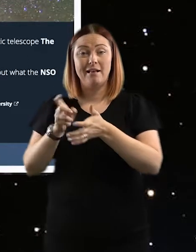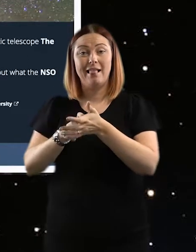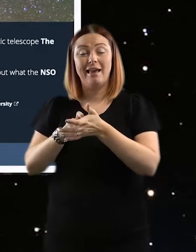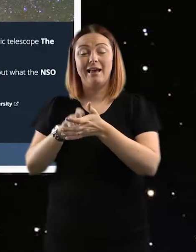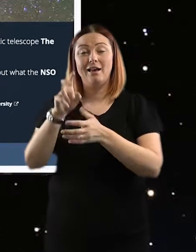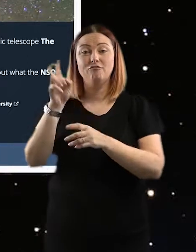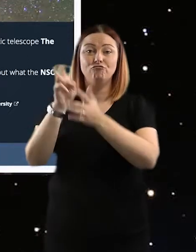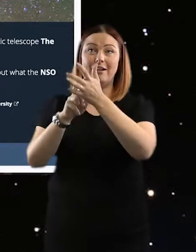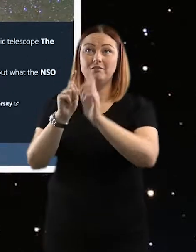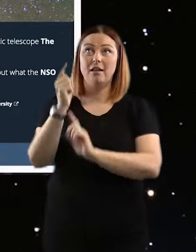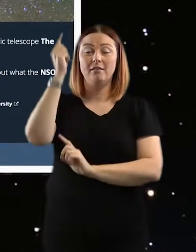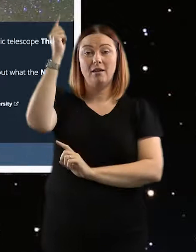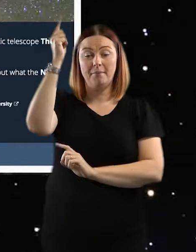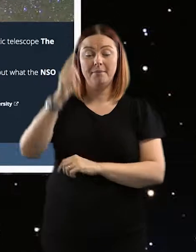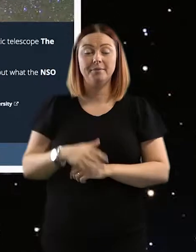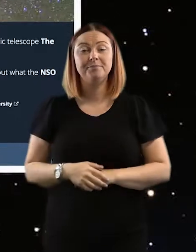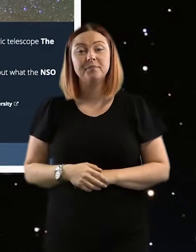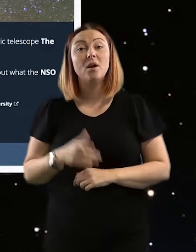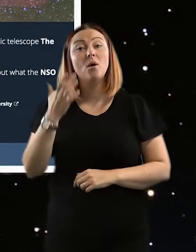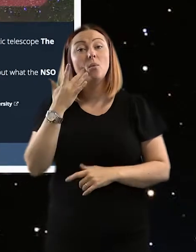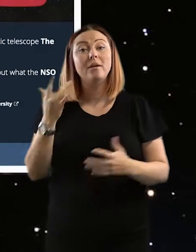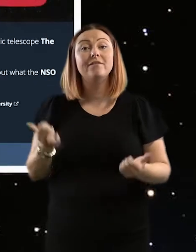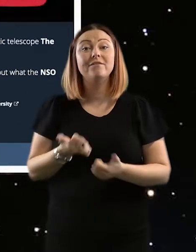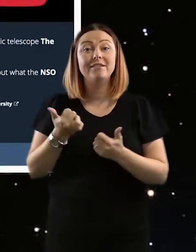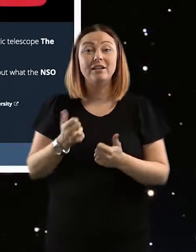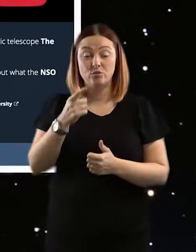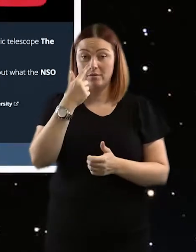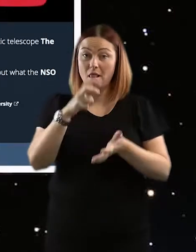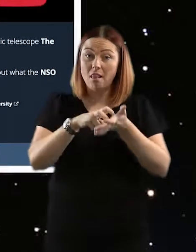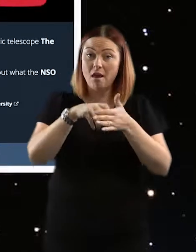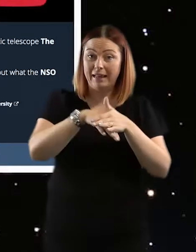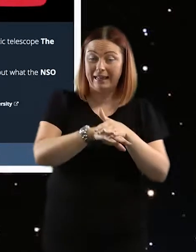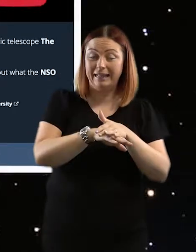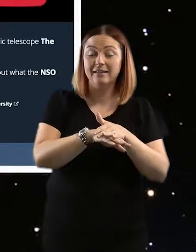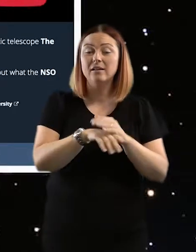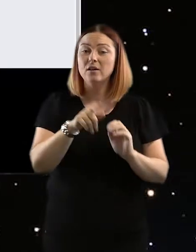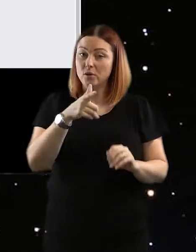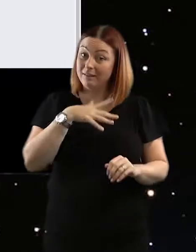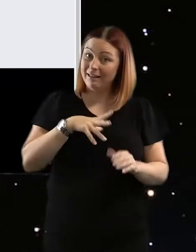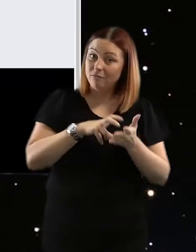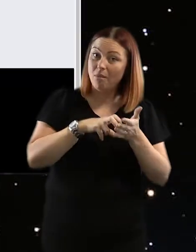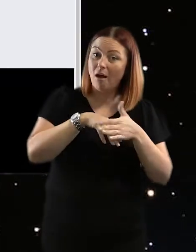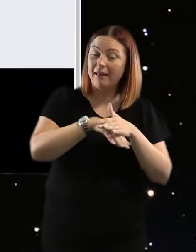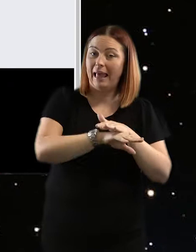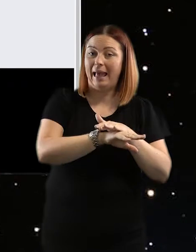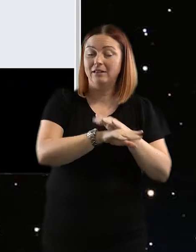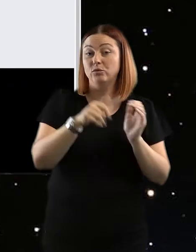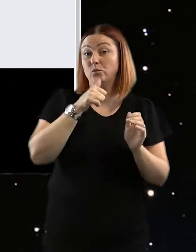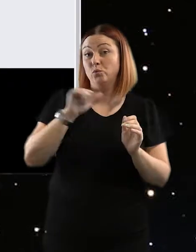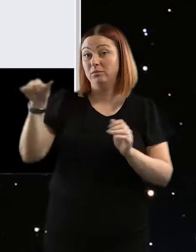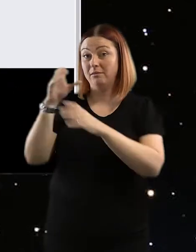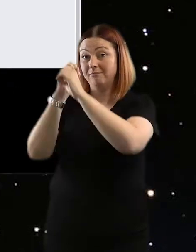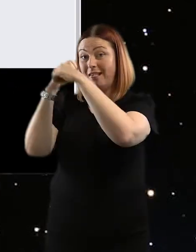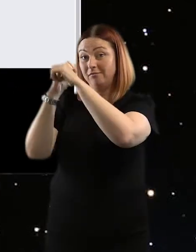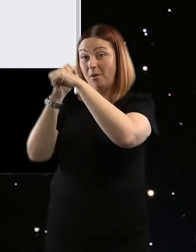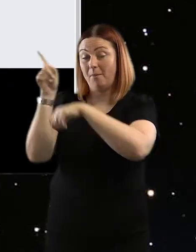at the top in order to do so. And once you've done that, you're then able to log in. And we do need to be logged in order to use the telescope.